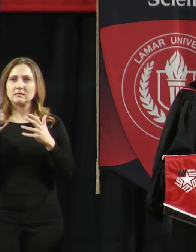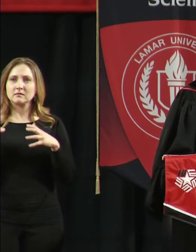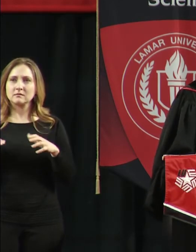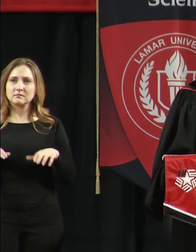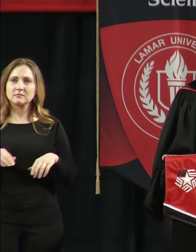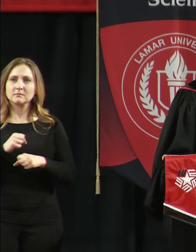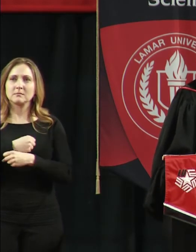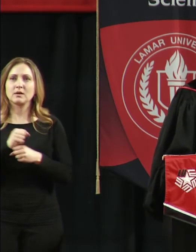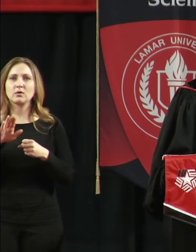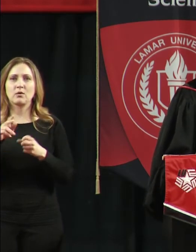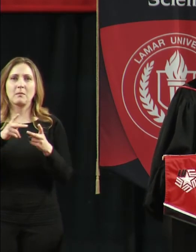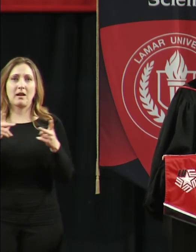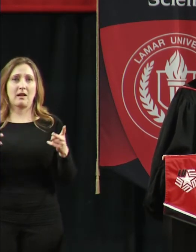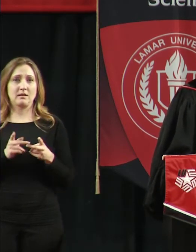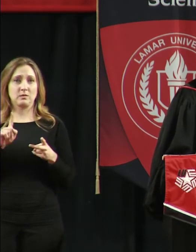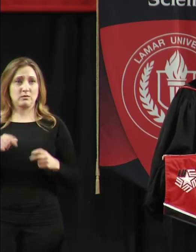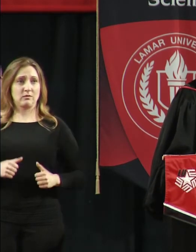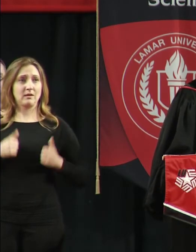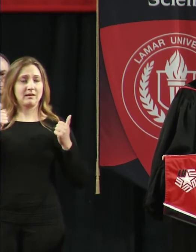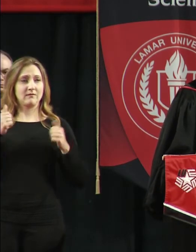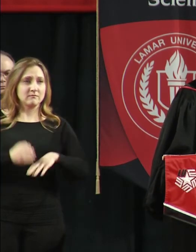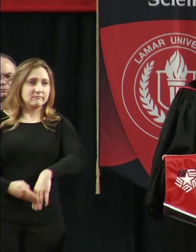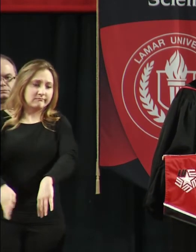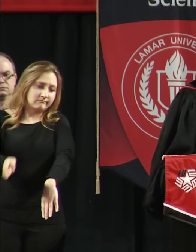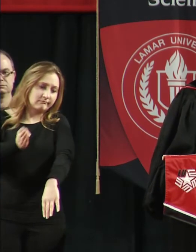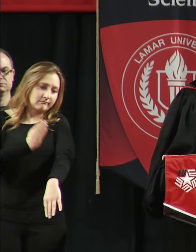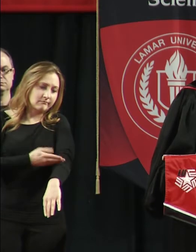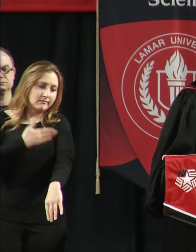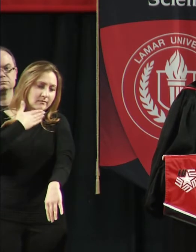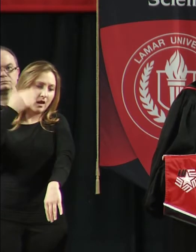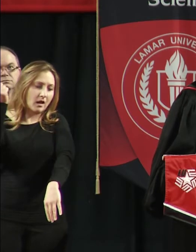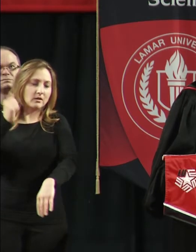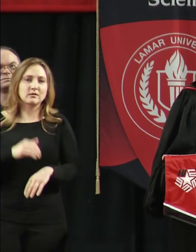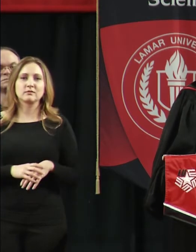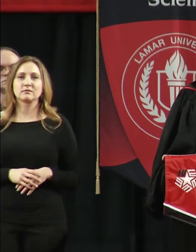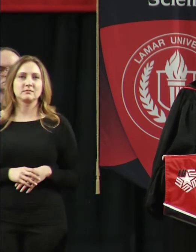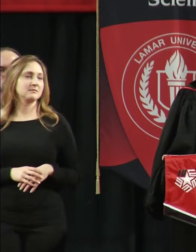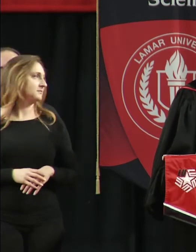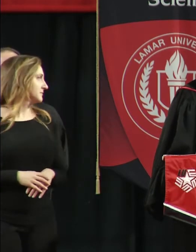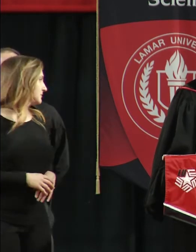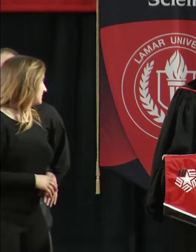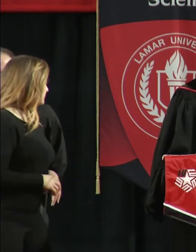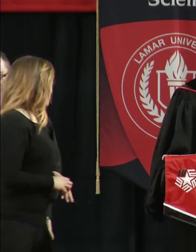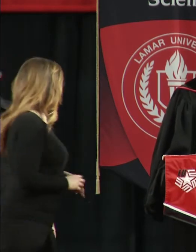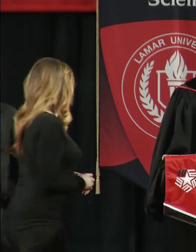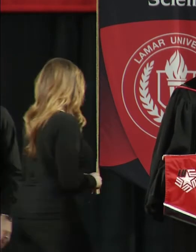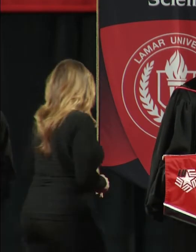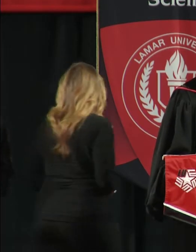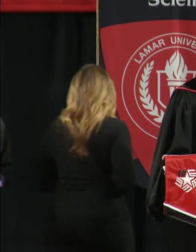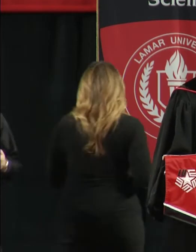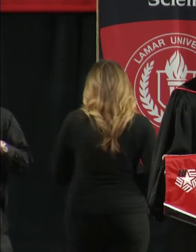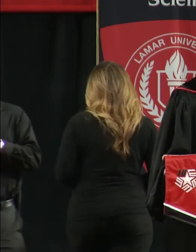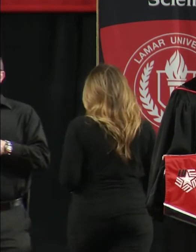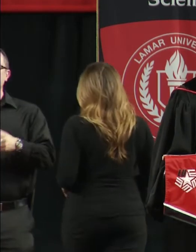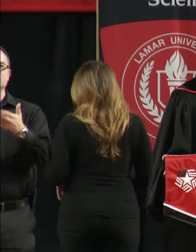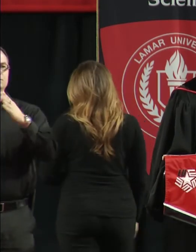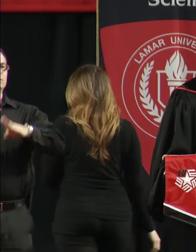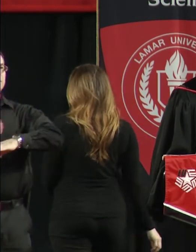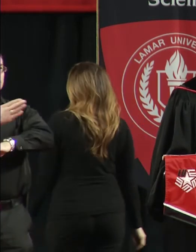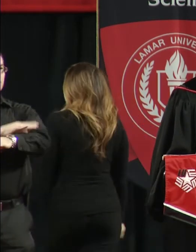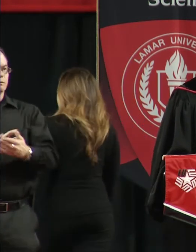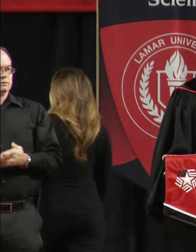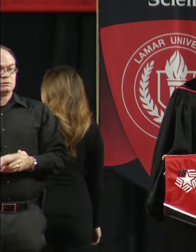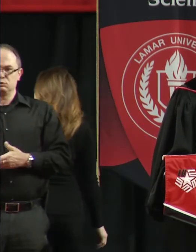better place. Do your part to make your community a better place. Do your